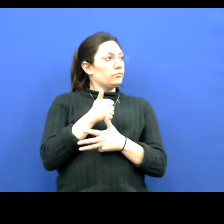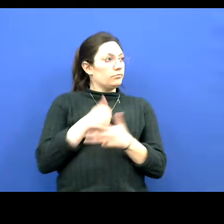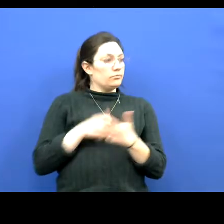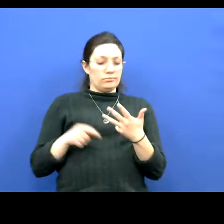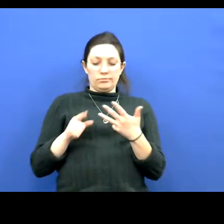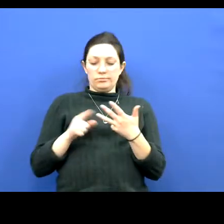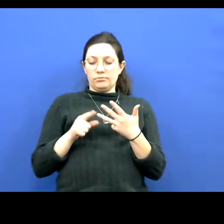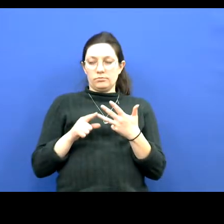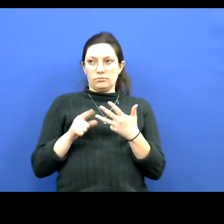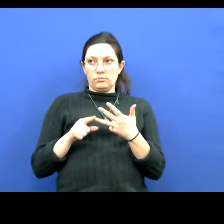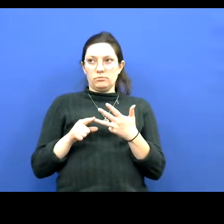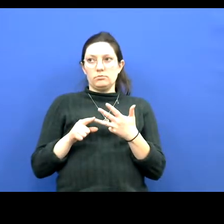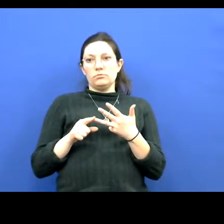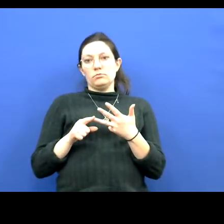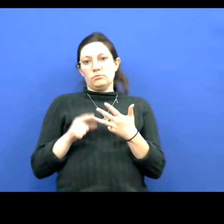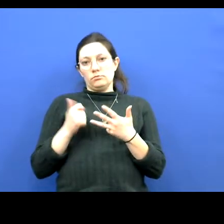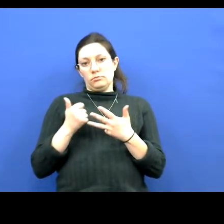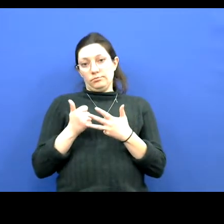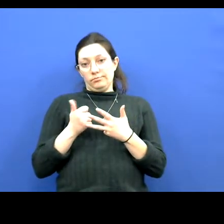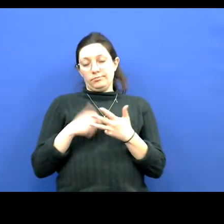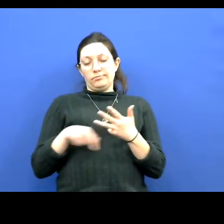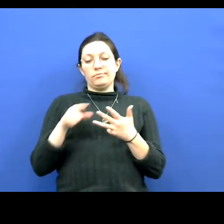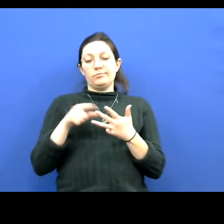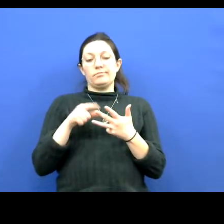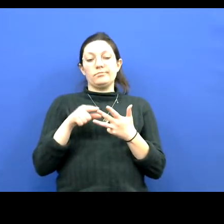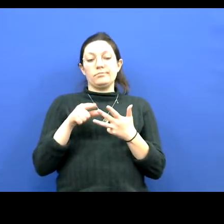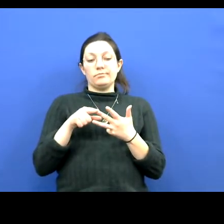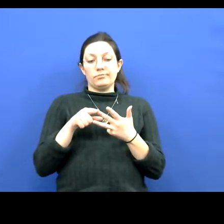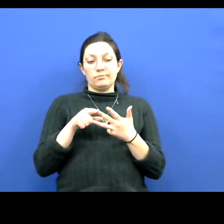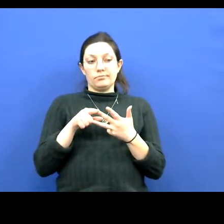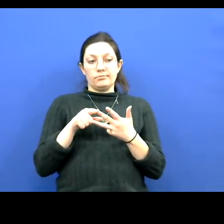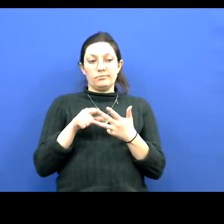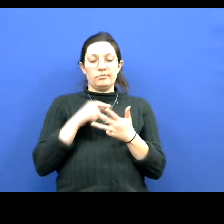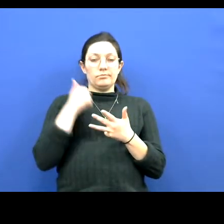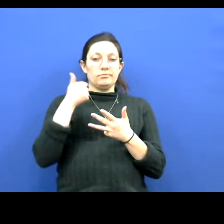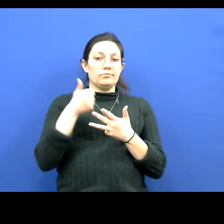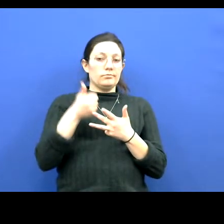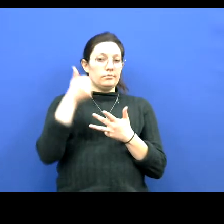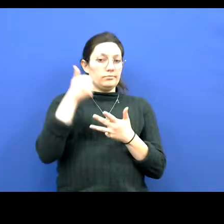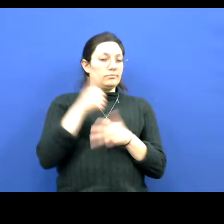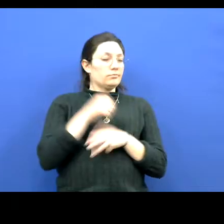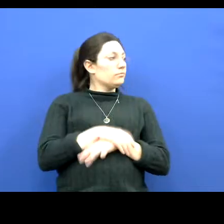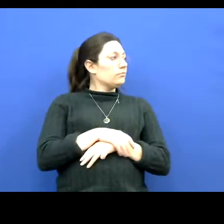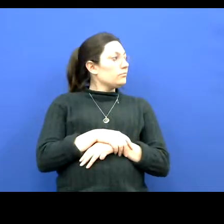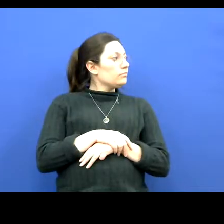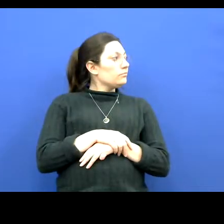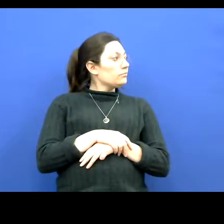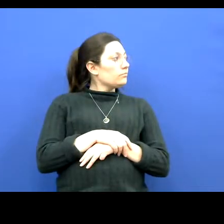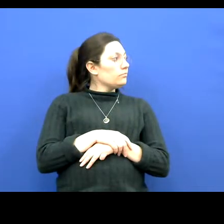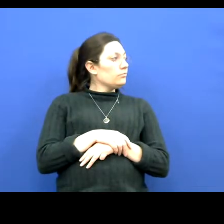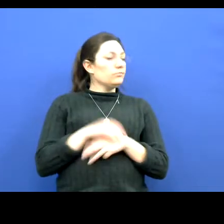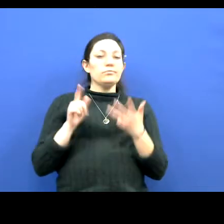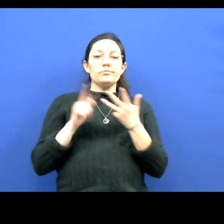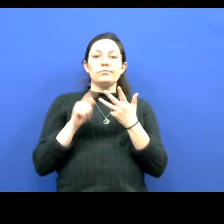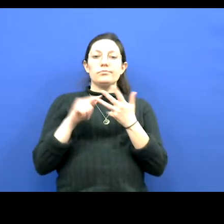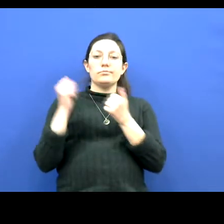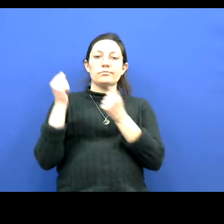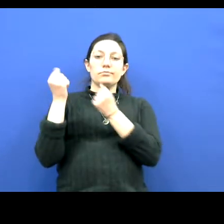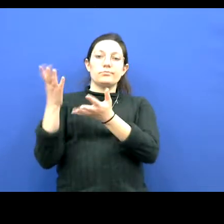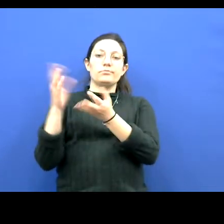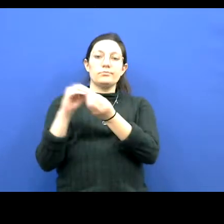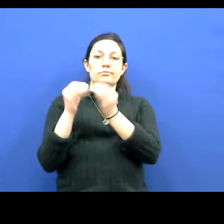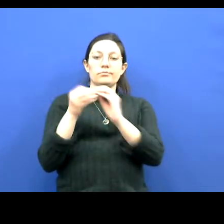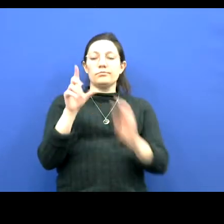Aye. Councilmember Barley, Aye. Supervisor Schultz. Aye. Fellow board members, I have